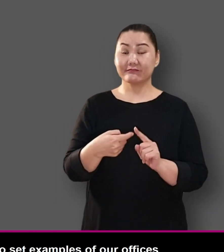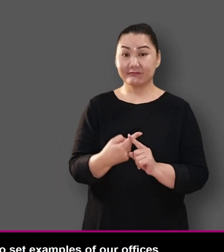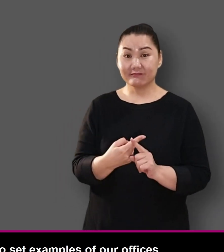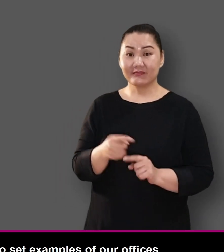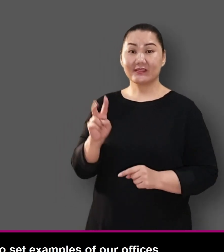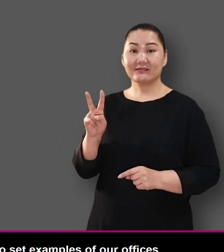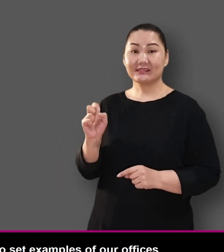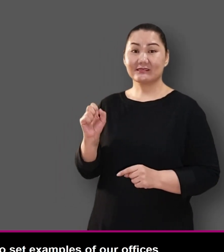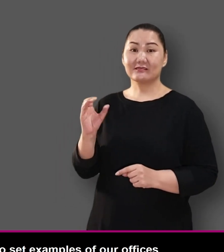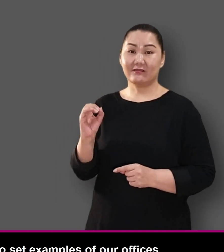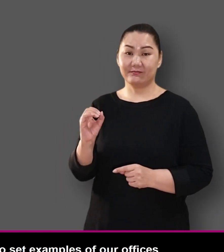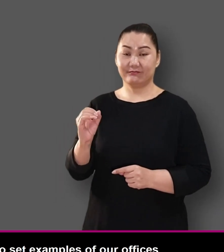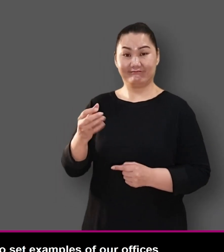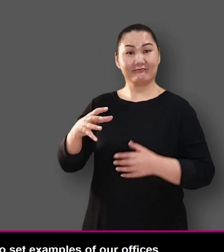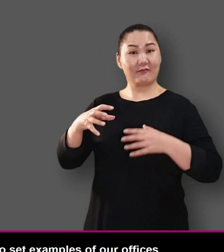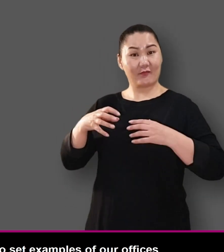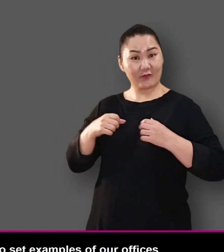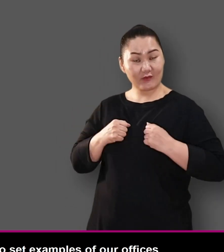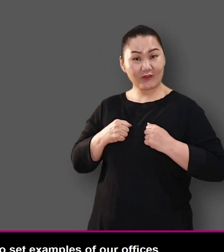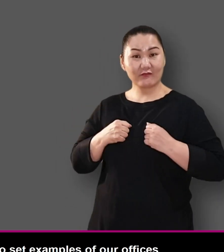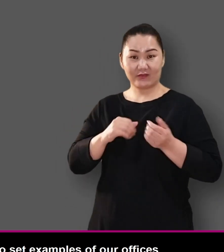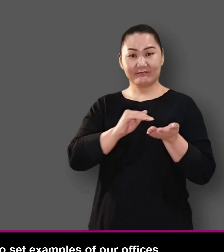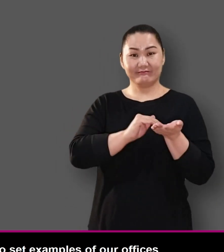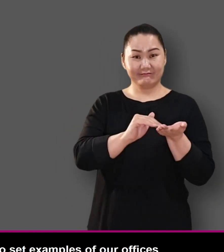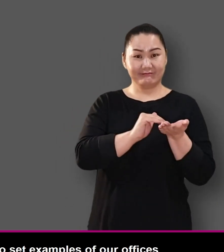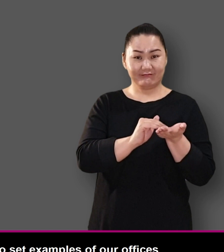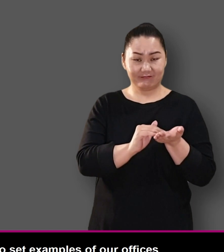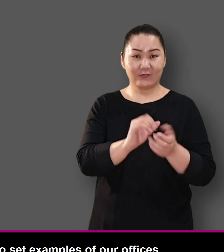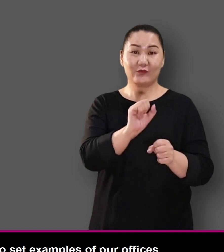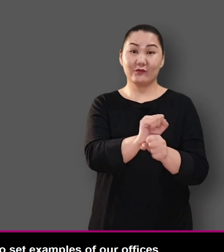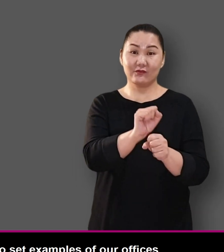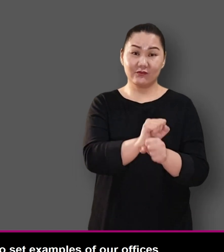We have taken strides to set examples of our offices